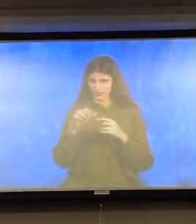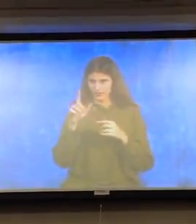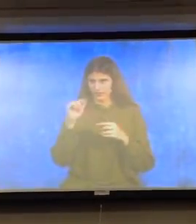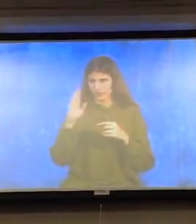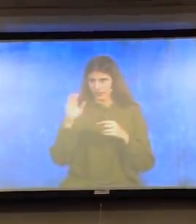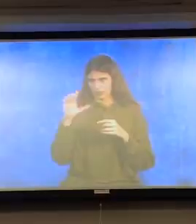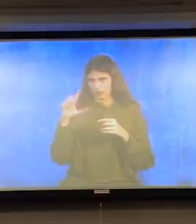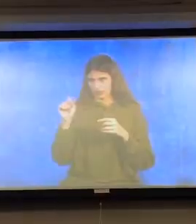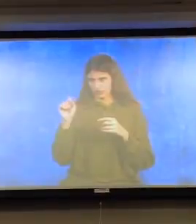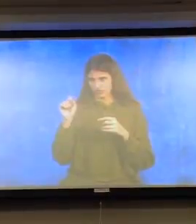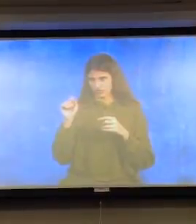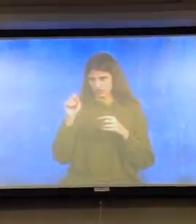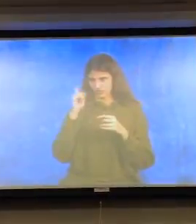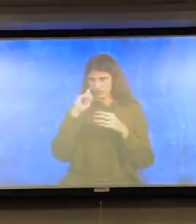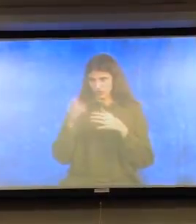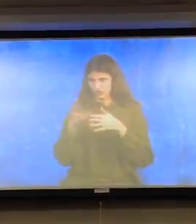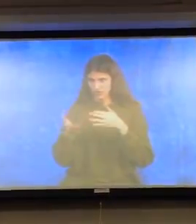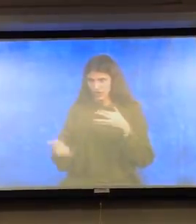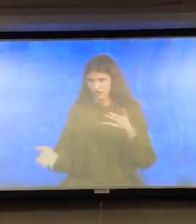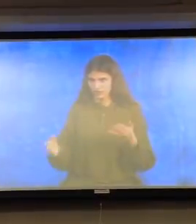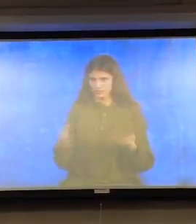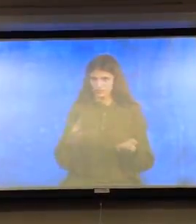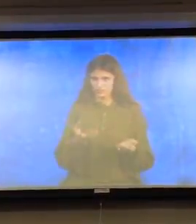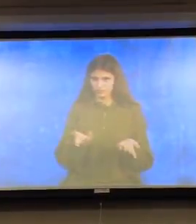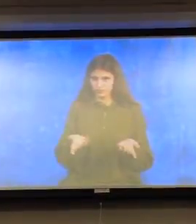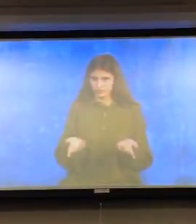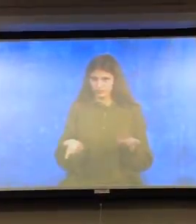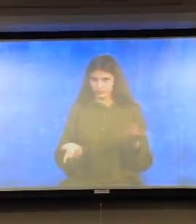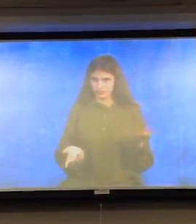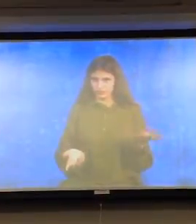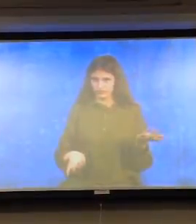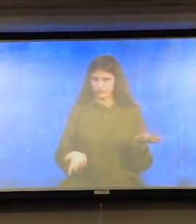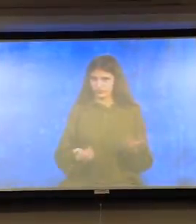I can make labels for the files.